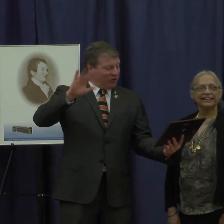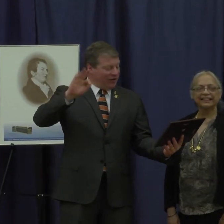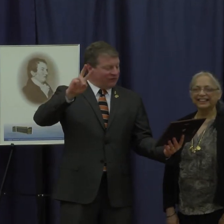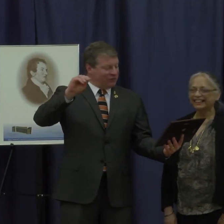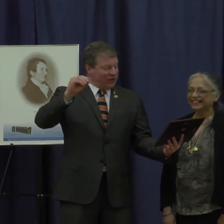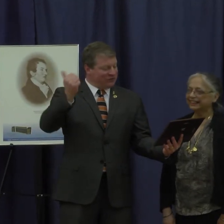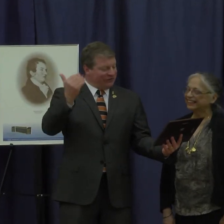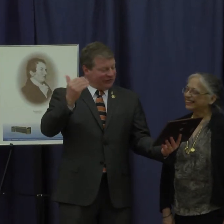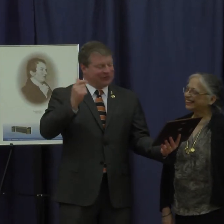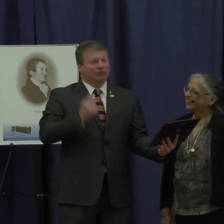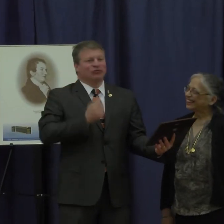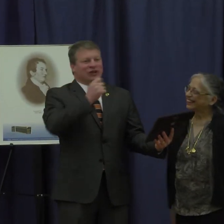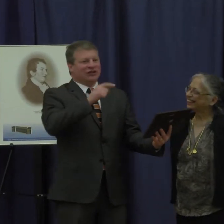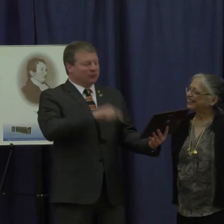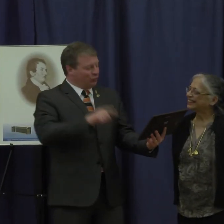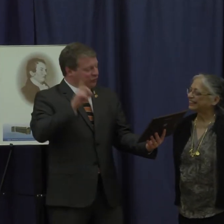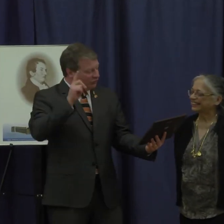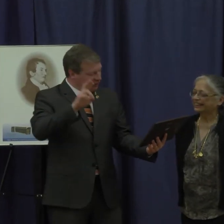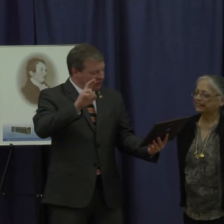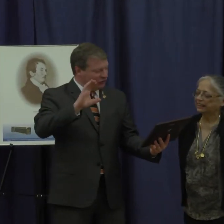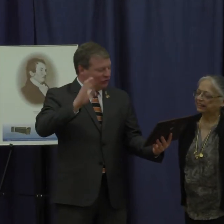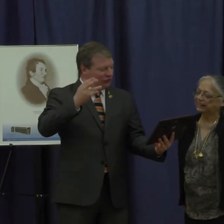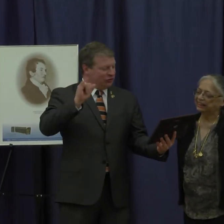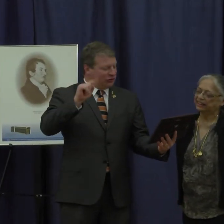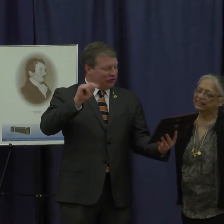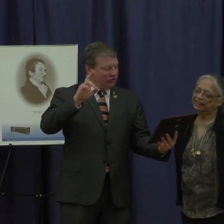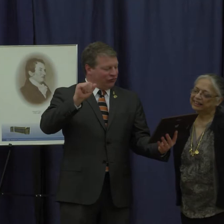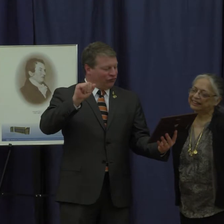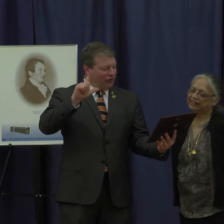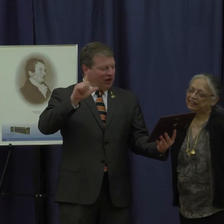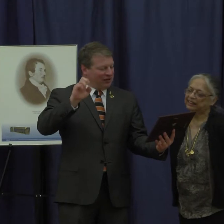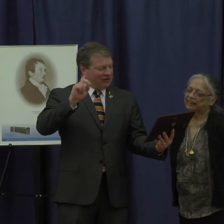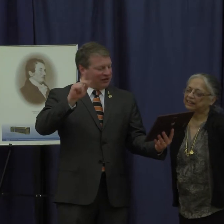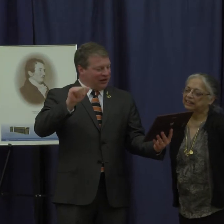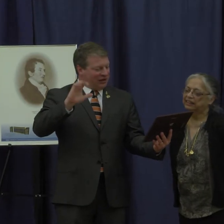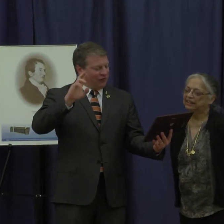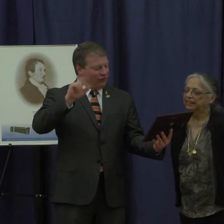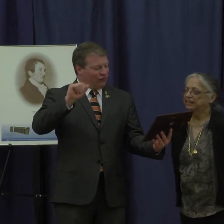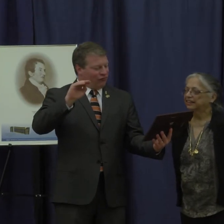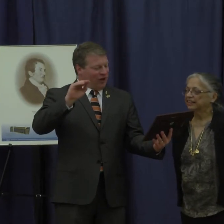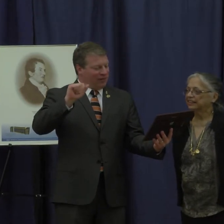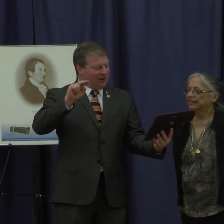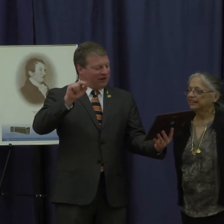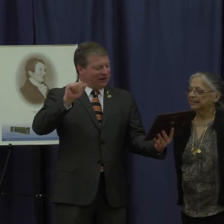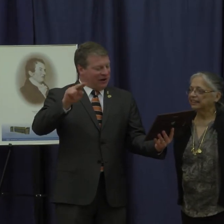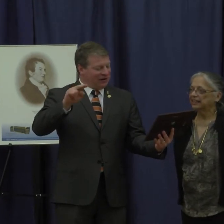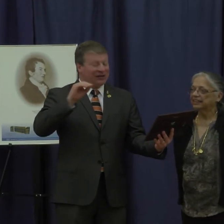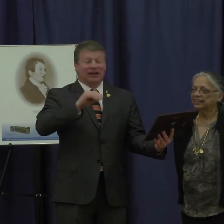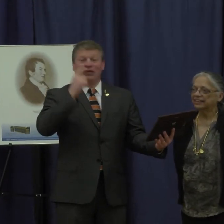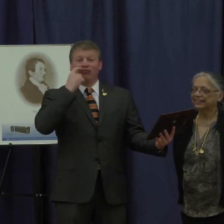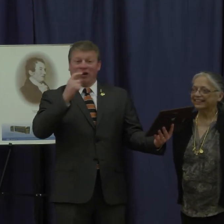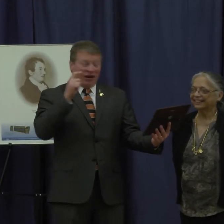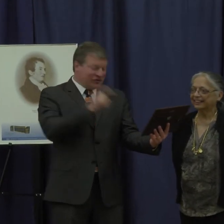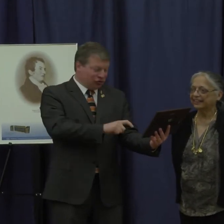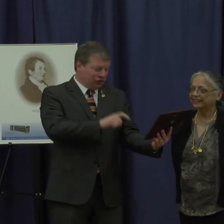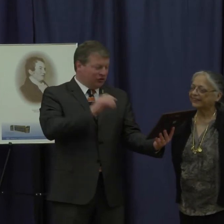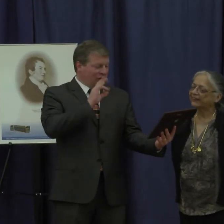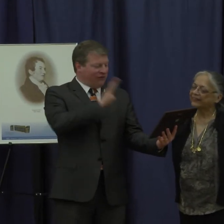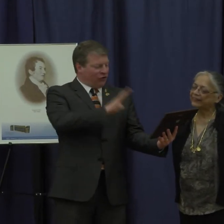Community Service Award, April 10th, 2015, presented to Dr. Ramanan in